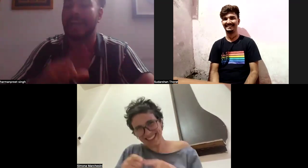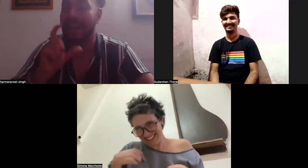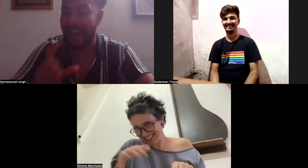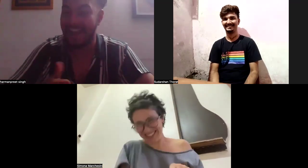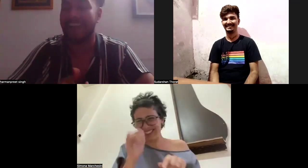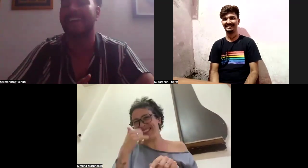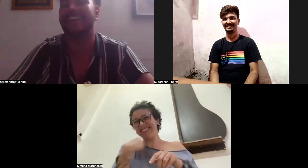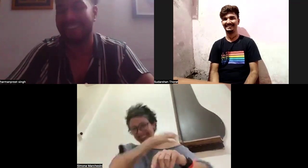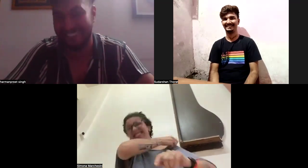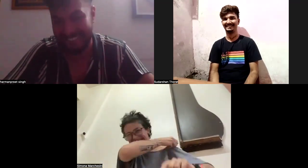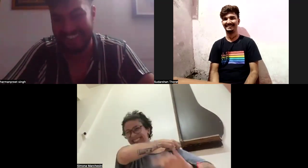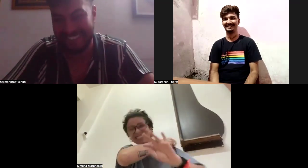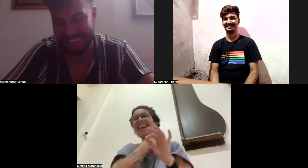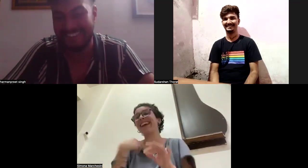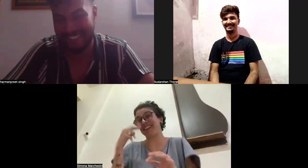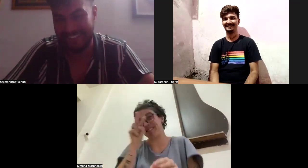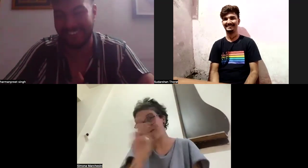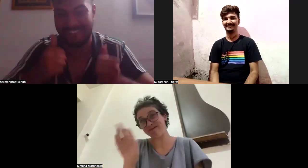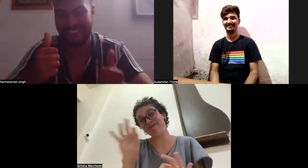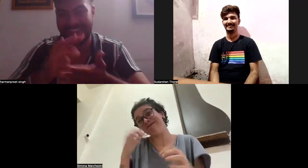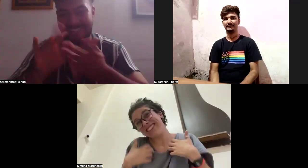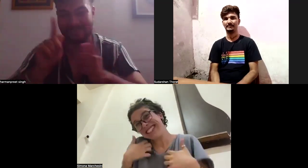I'm Simona. I'm from Italy.